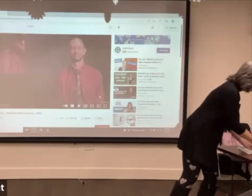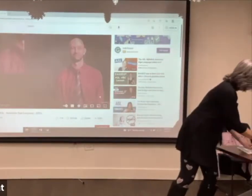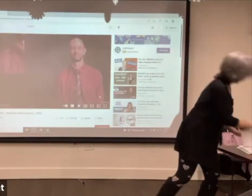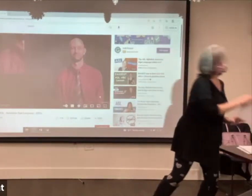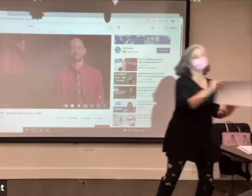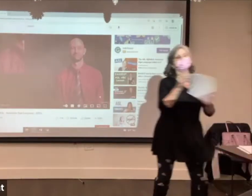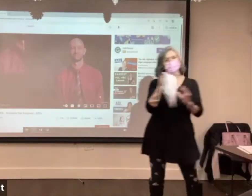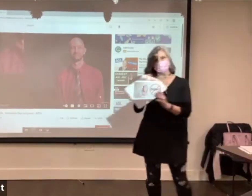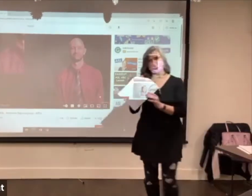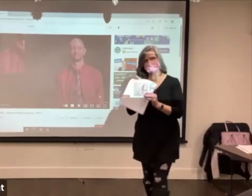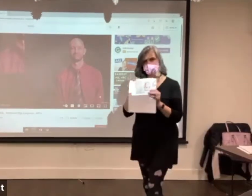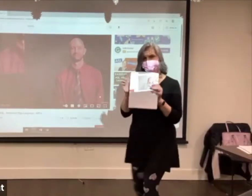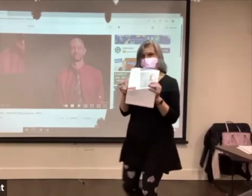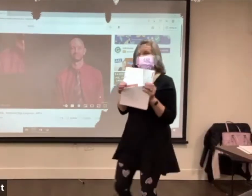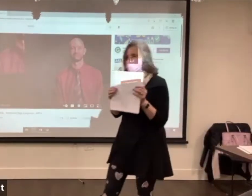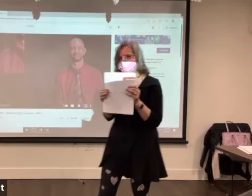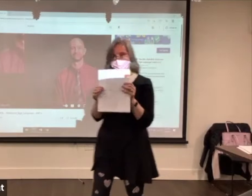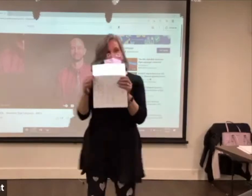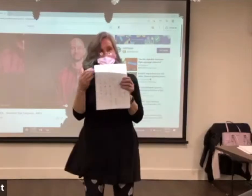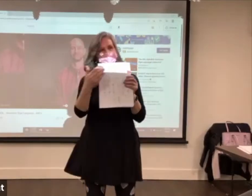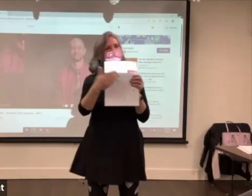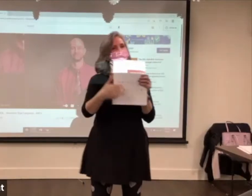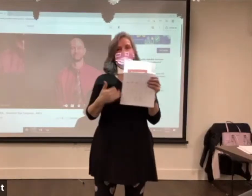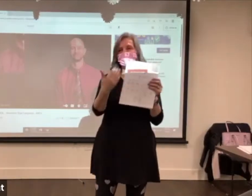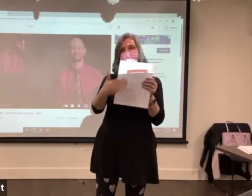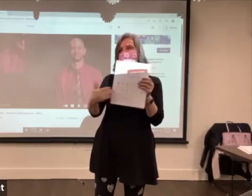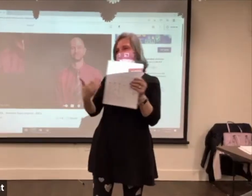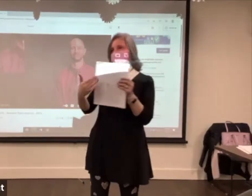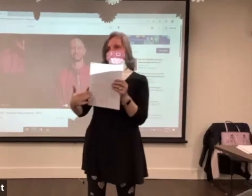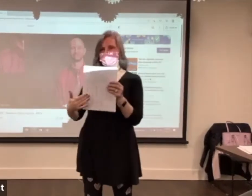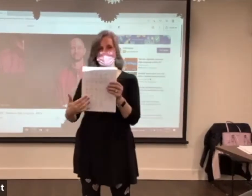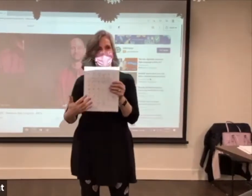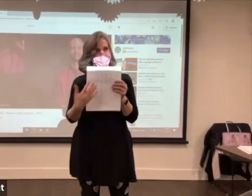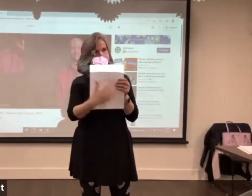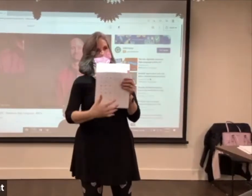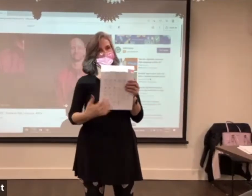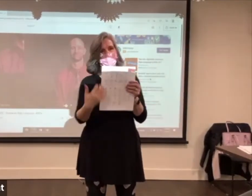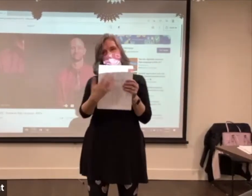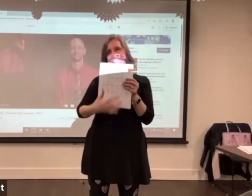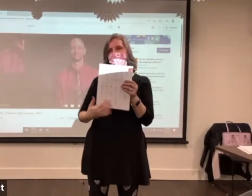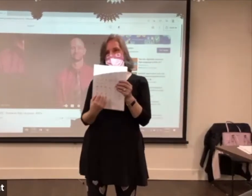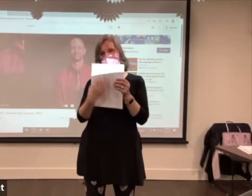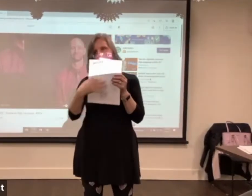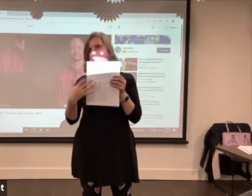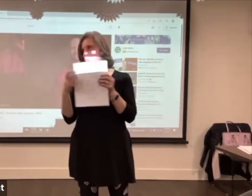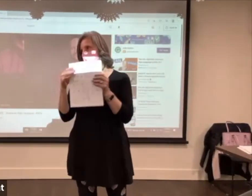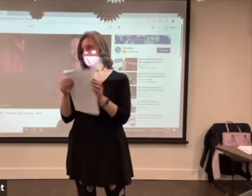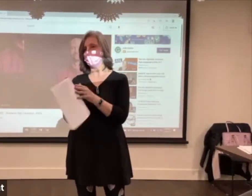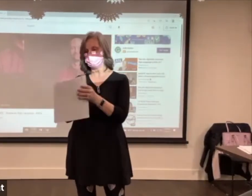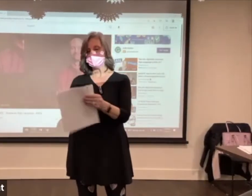the old school handout, right? Just no 3D images here, not like a Harry Potter hologram could come out.